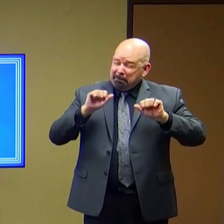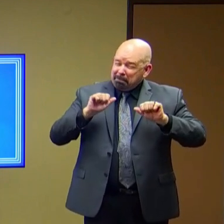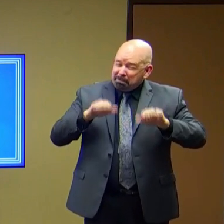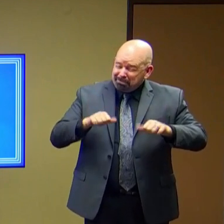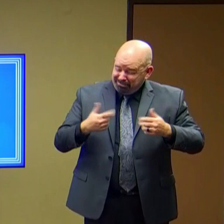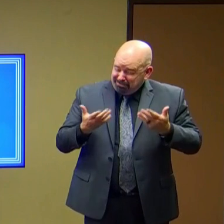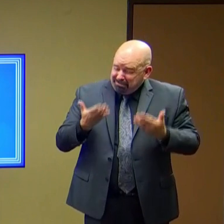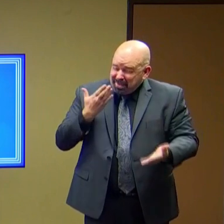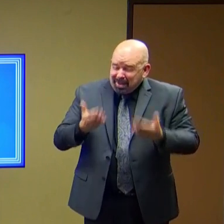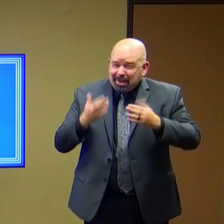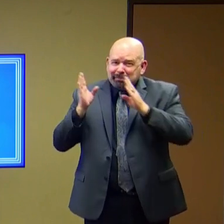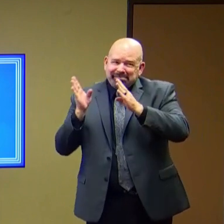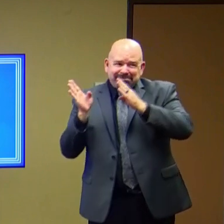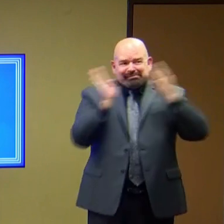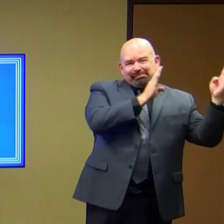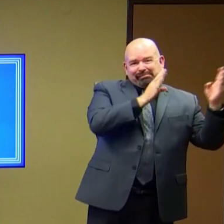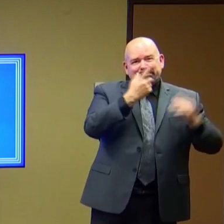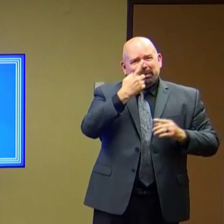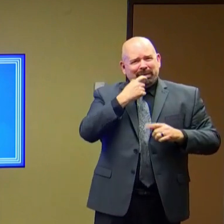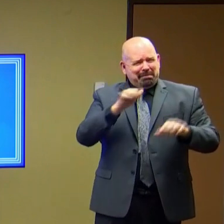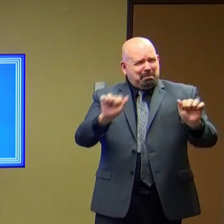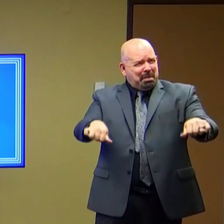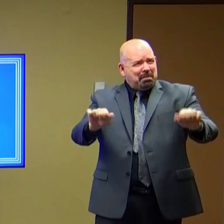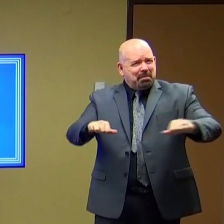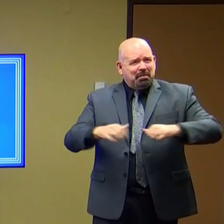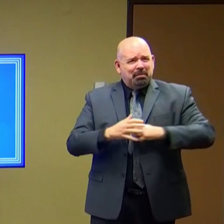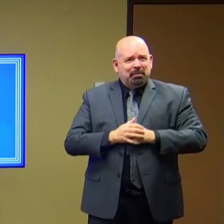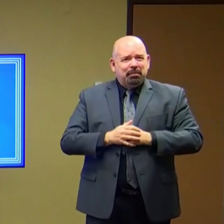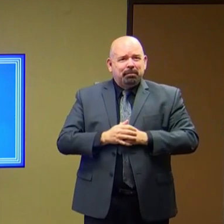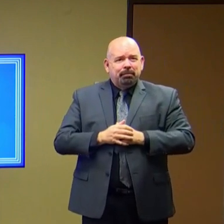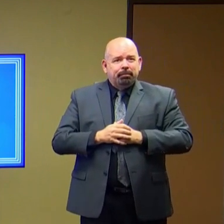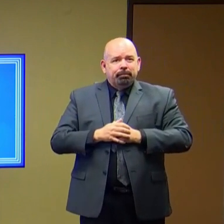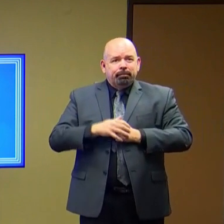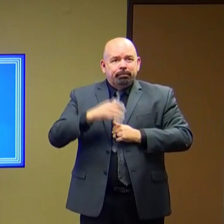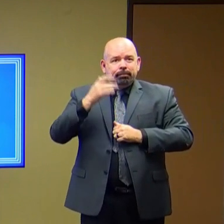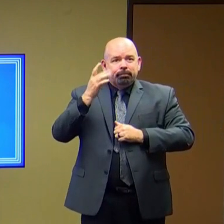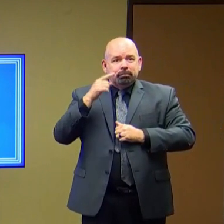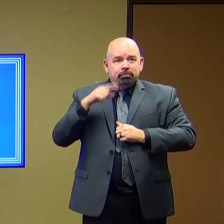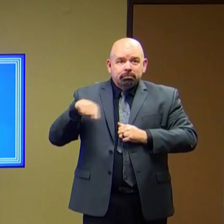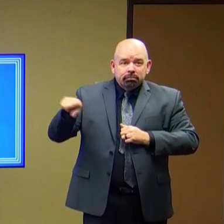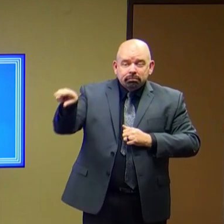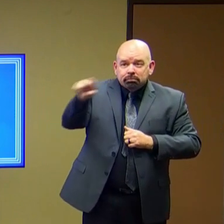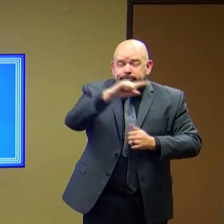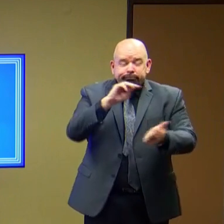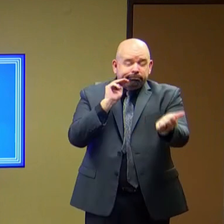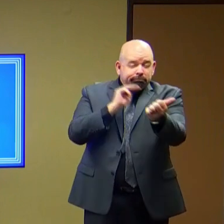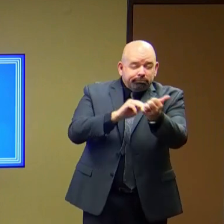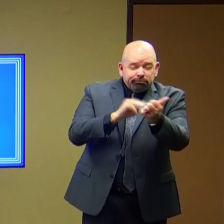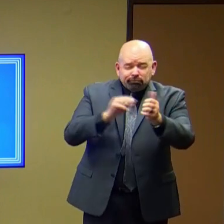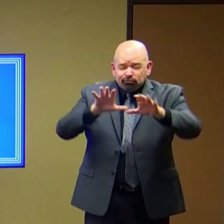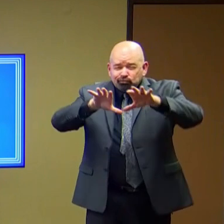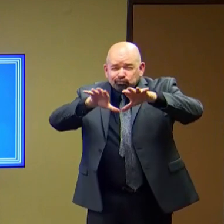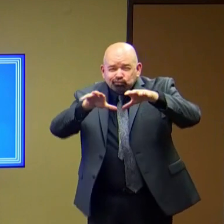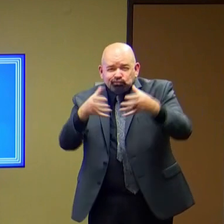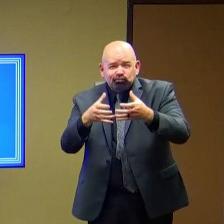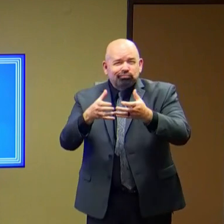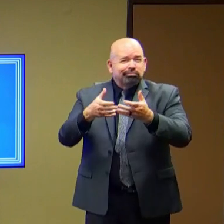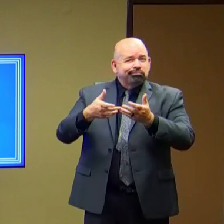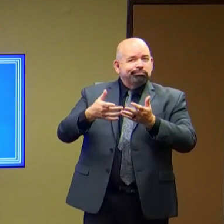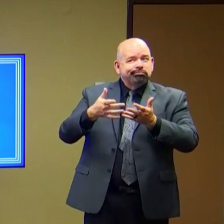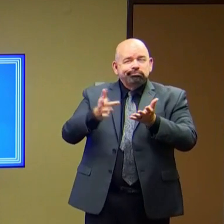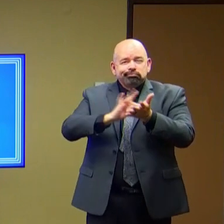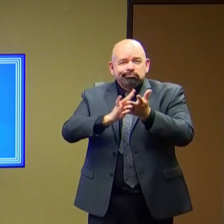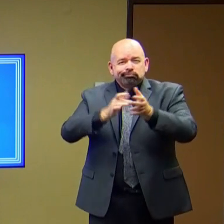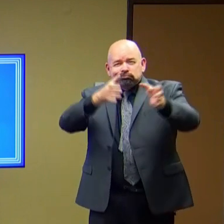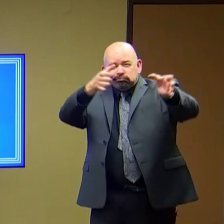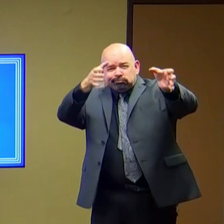Just infectious disease doctors and other experts in COVID are concerned that our numbers are going in the